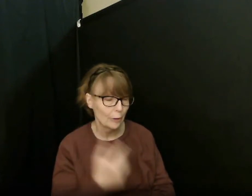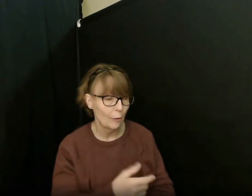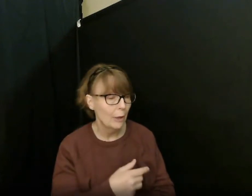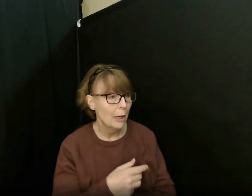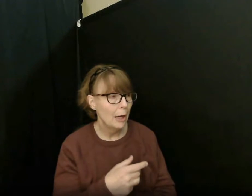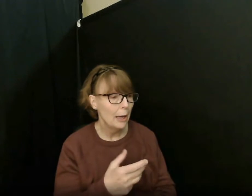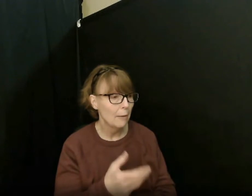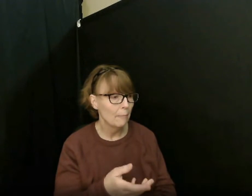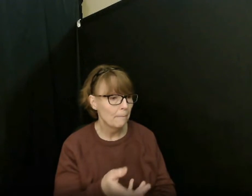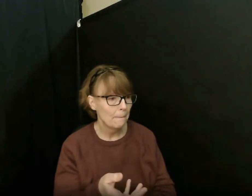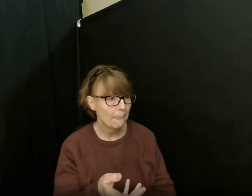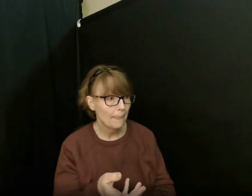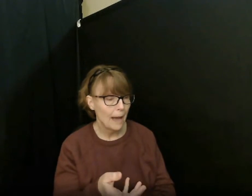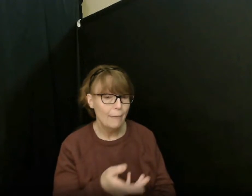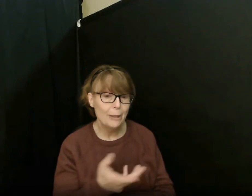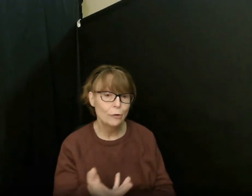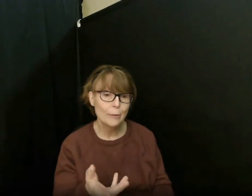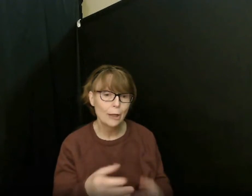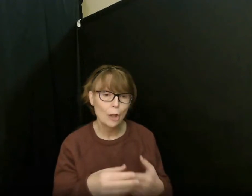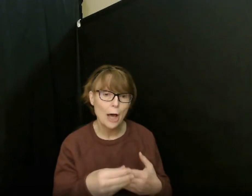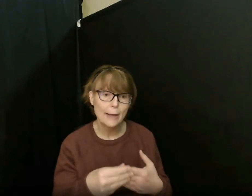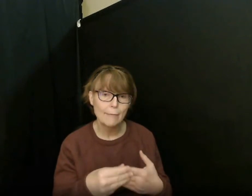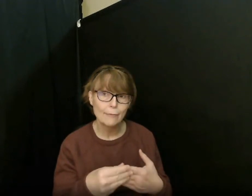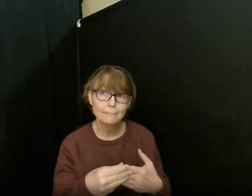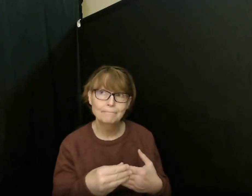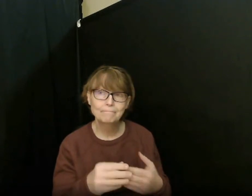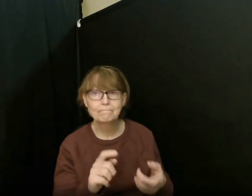ago, um, I've been doing a lot of